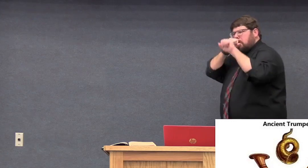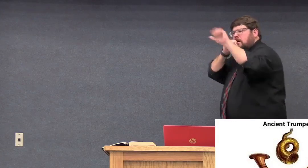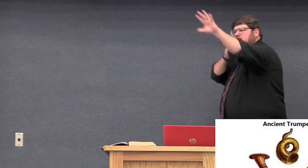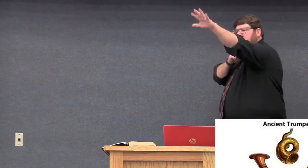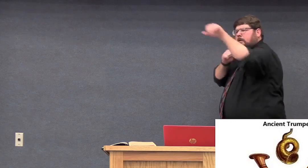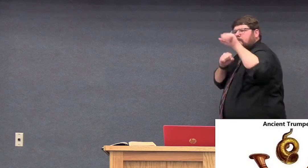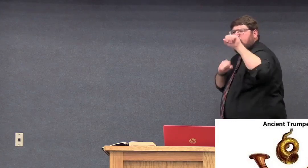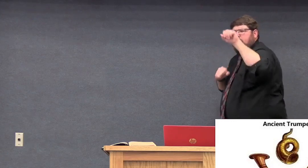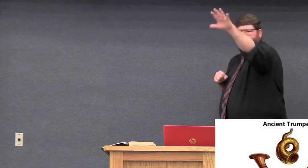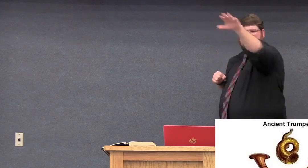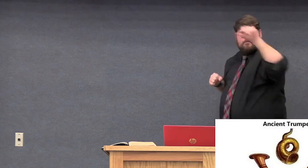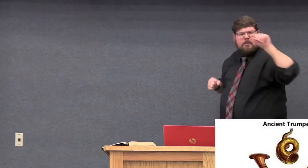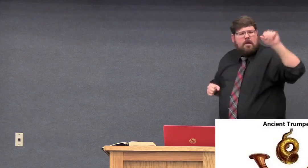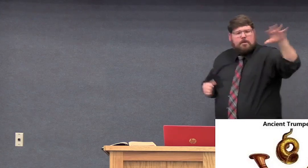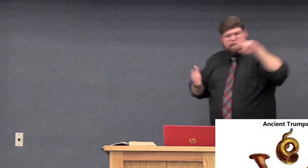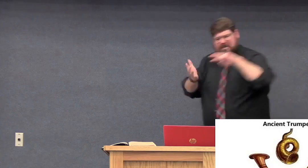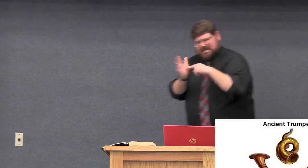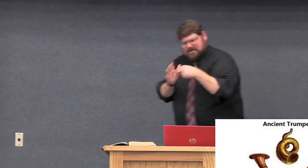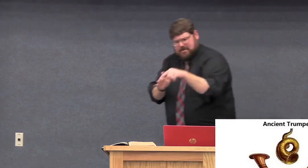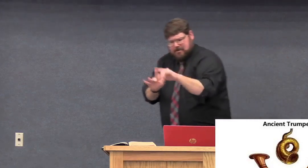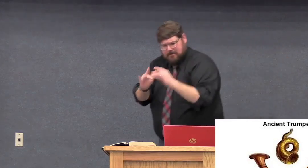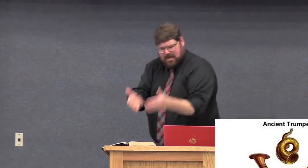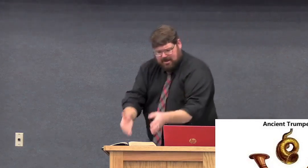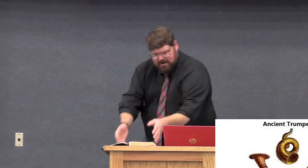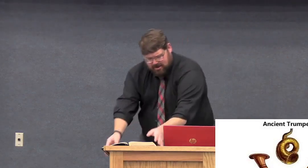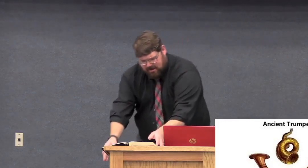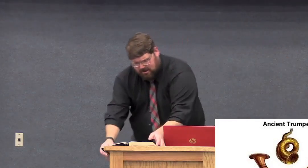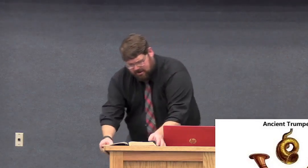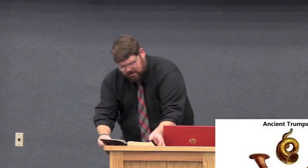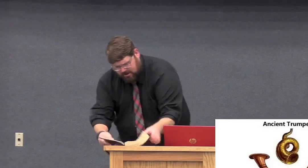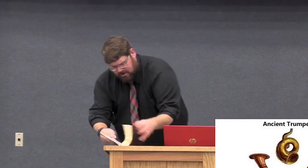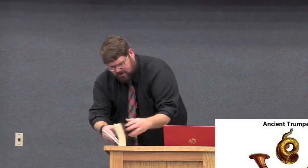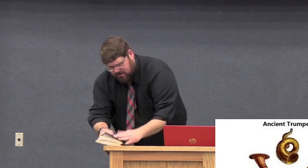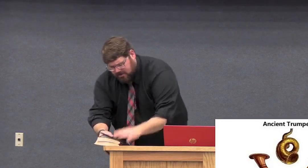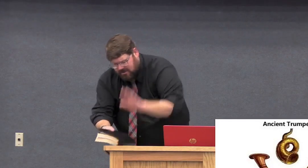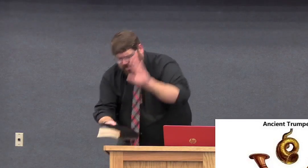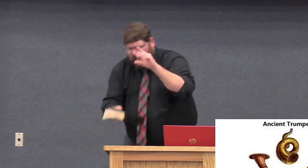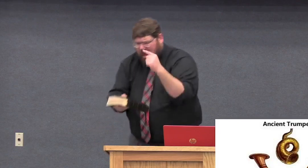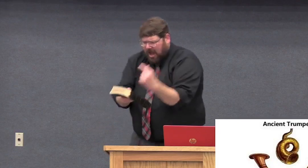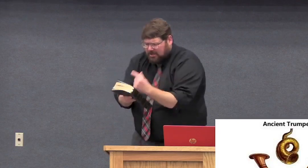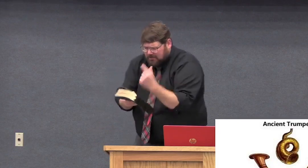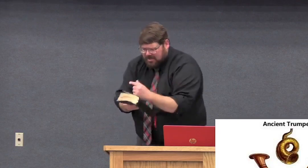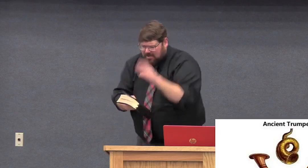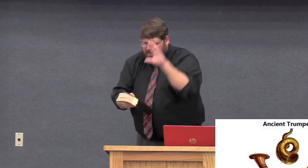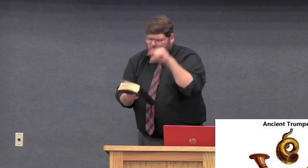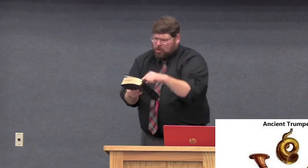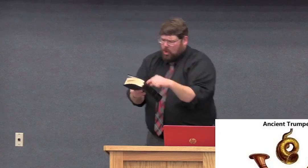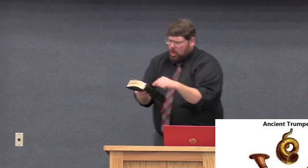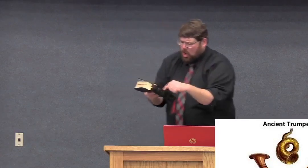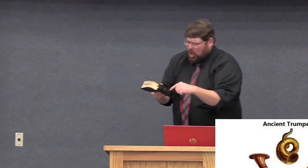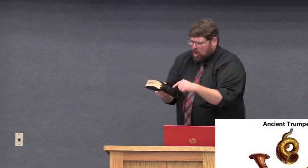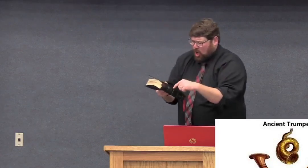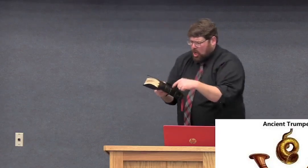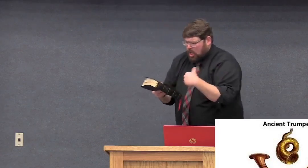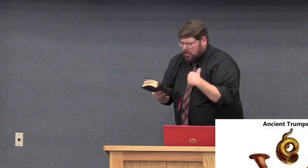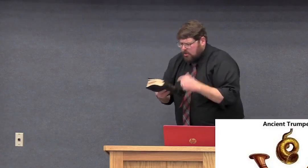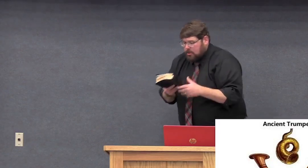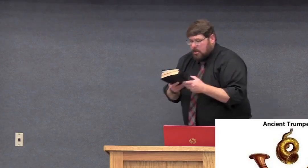the word of the Lord here from the trumpet, that the word of the Lord is going out. So in other words, the gospel, what the Lord